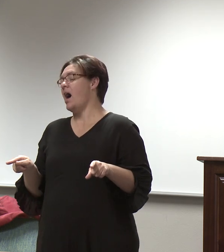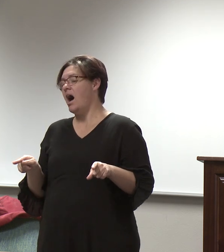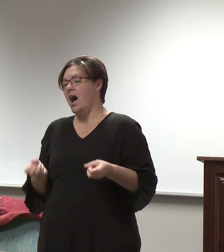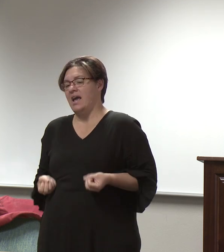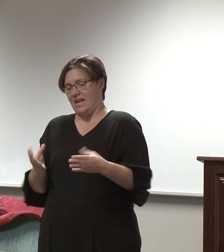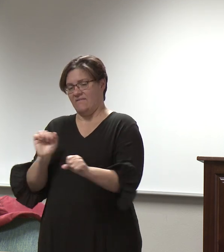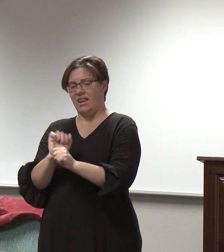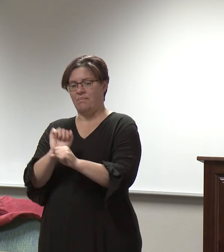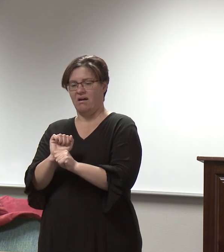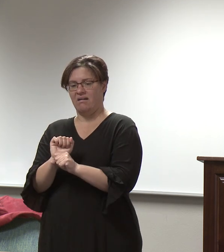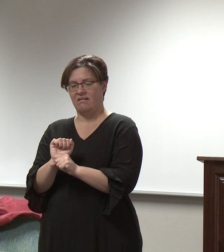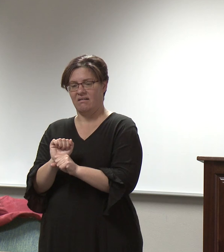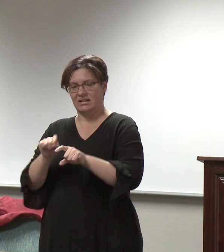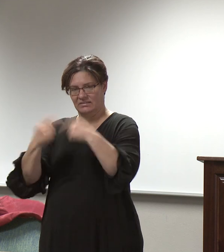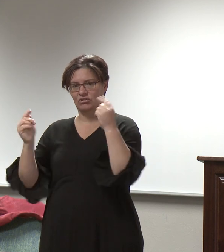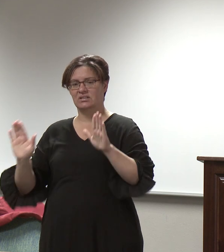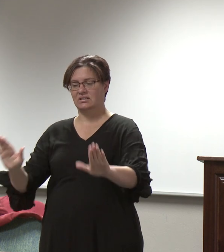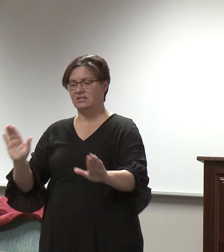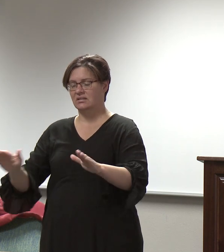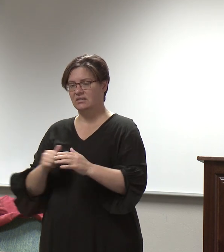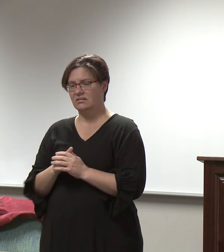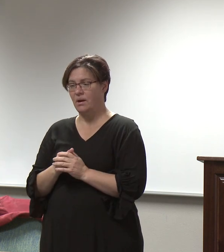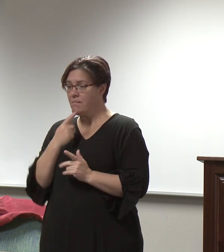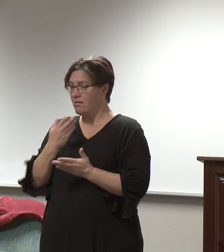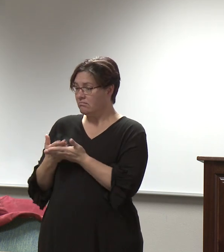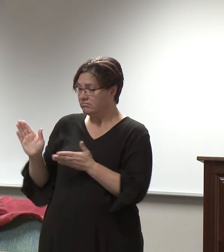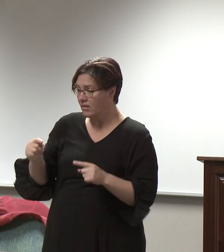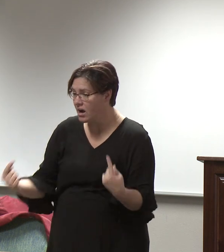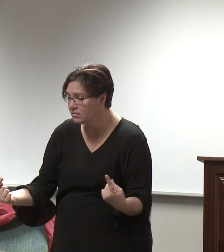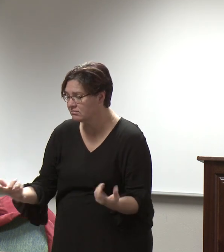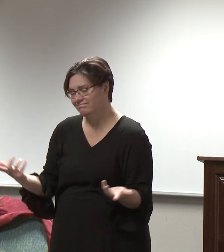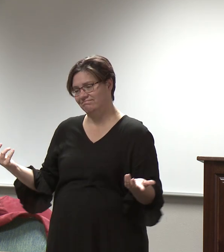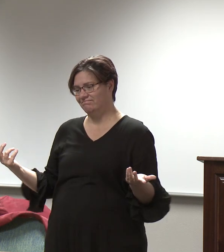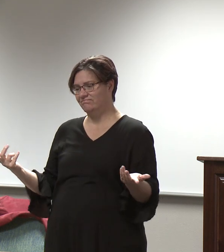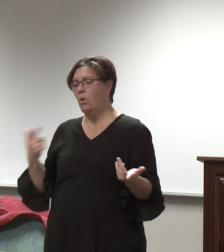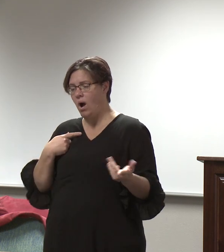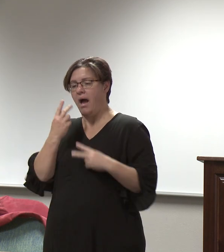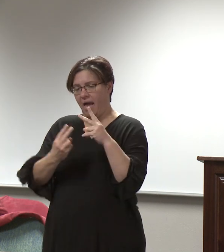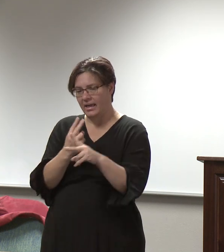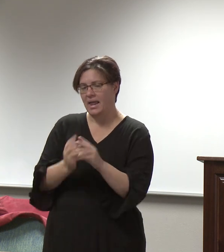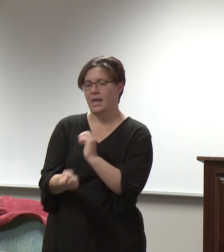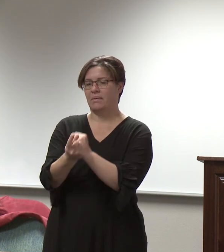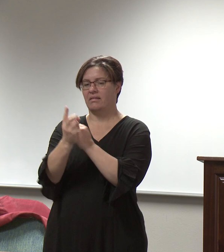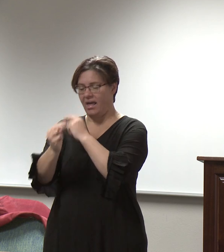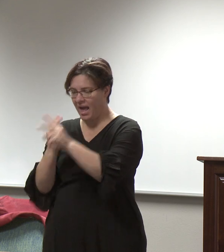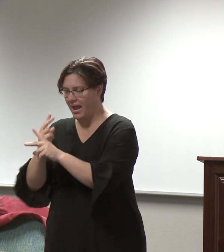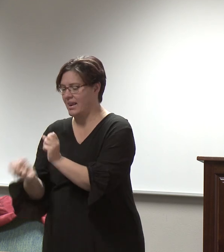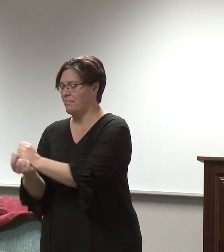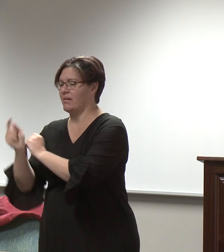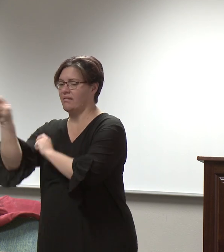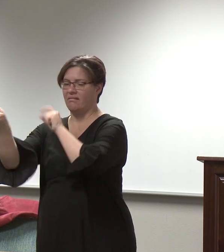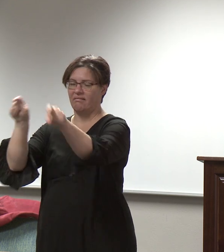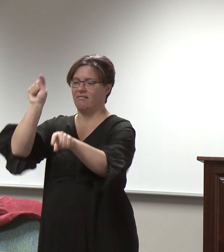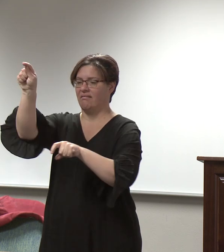of labor. And that's why they can't go away. They are reproduced themselves in different ways. And I'm going